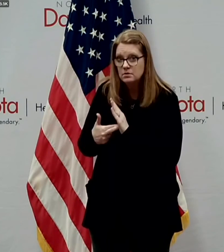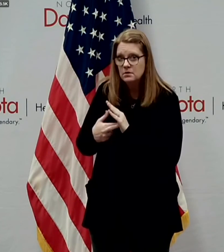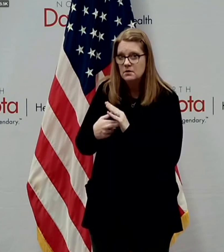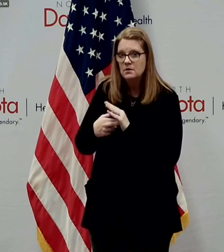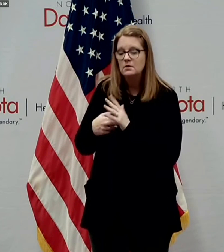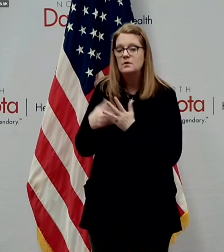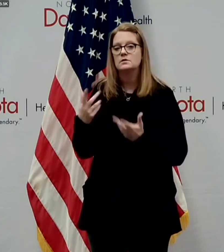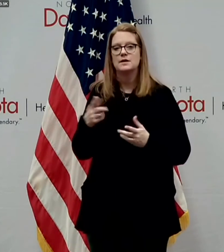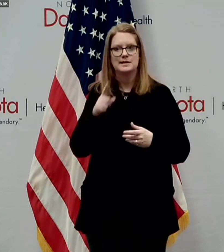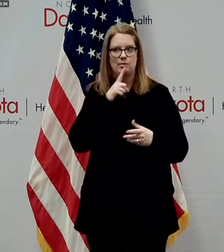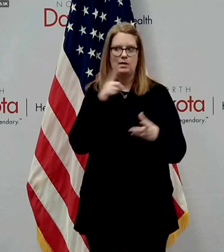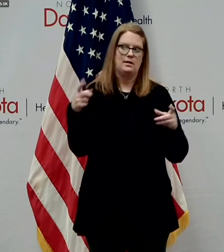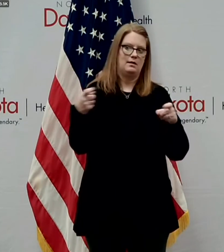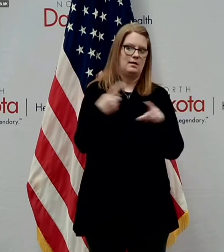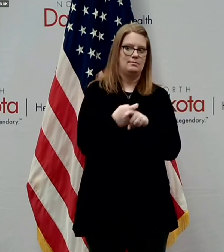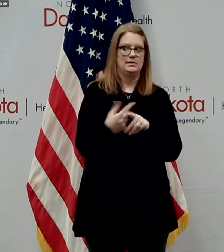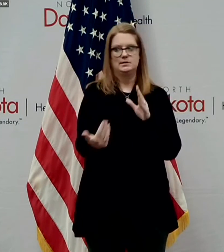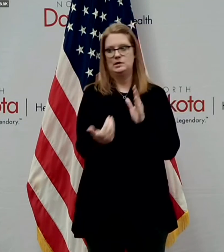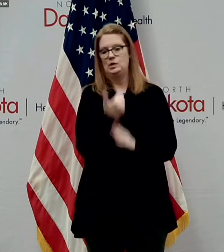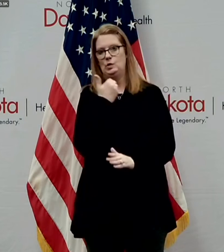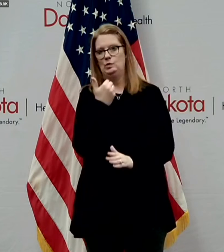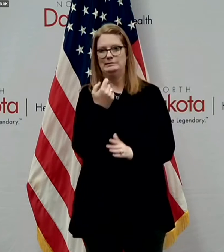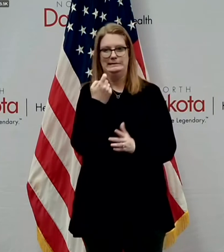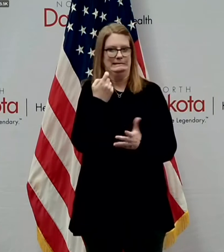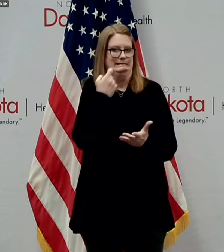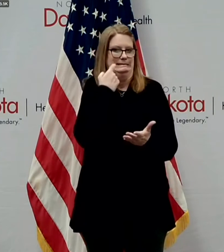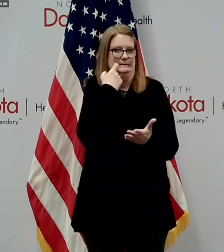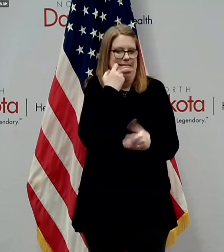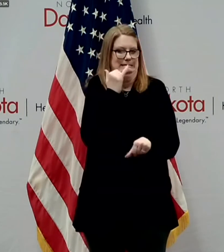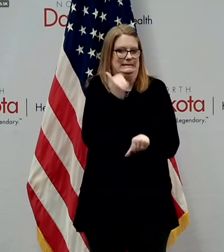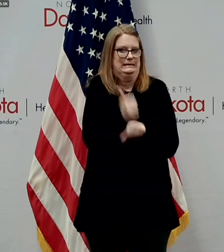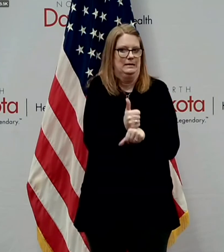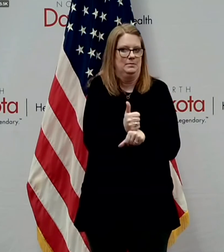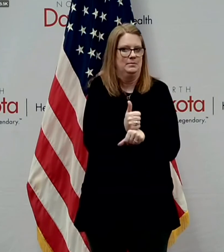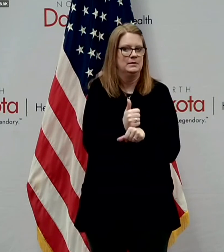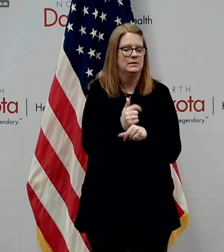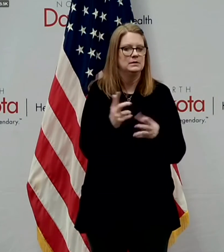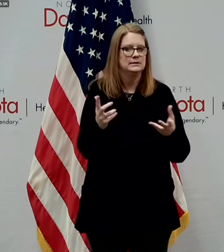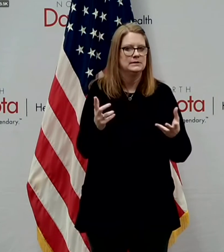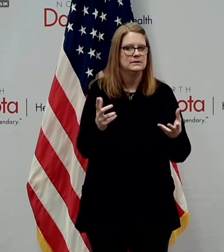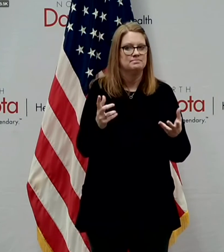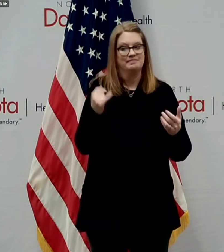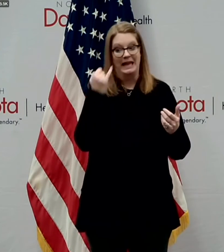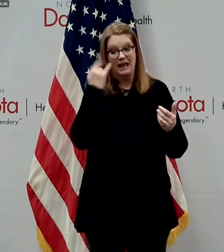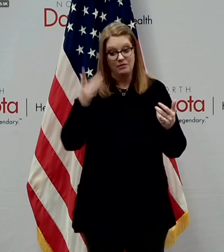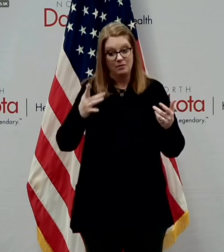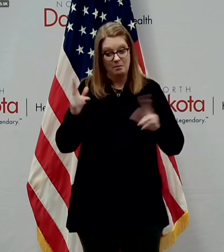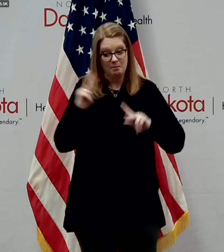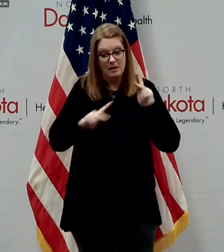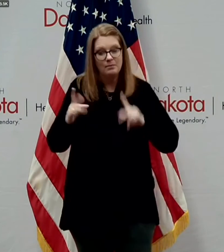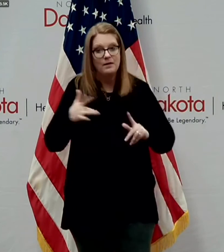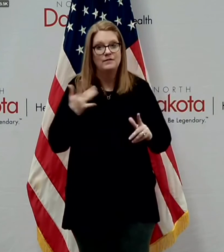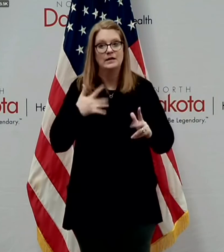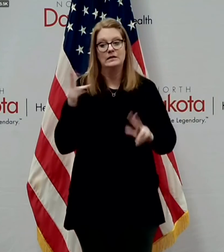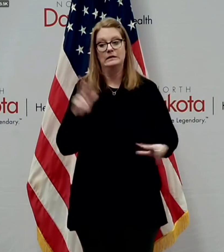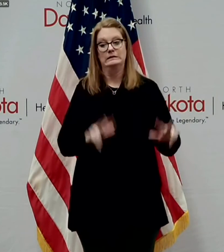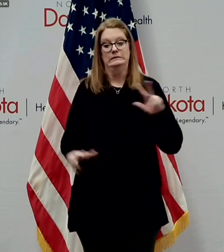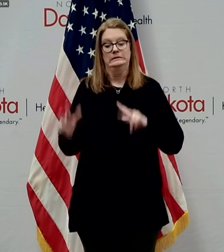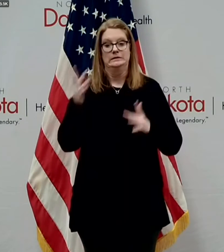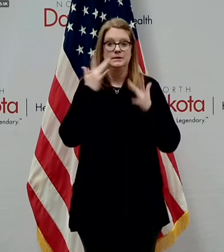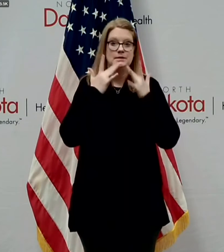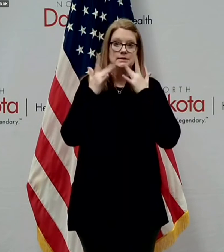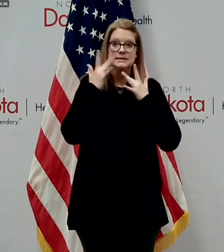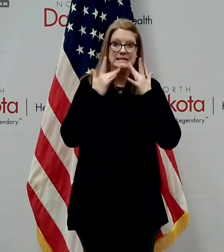complex because it's all new and it's all only a few weeks new old, but I would say that if people are feeling like, you know, how do they make ends meet, they should